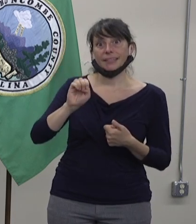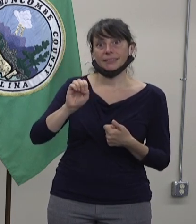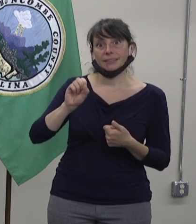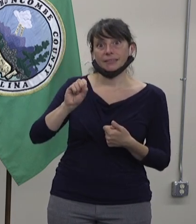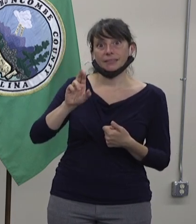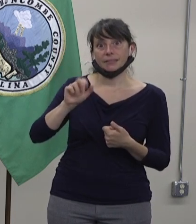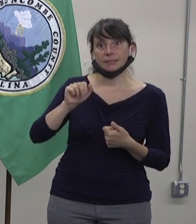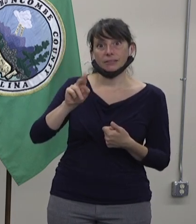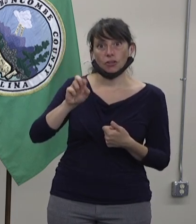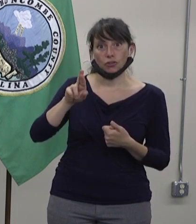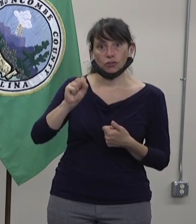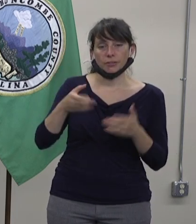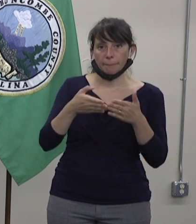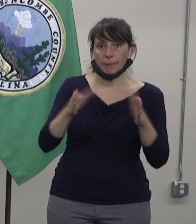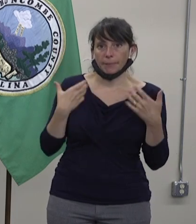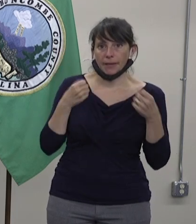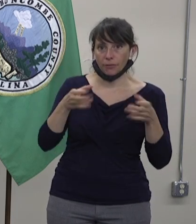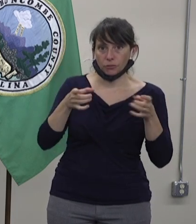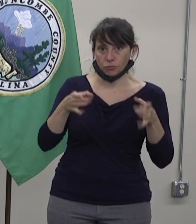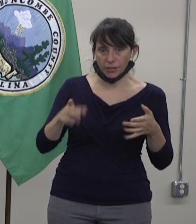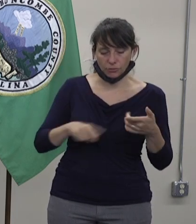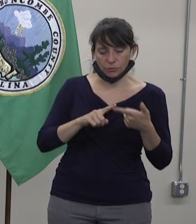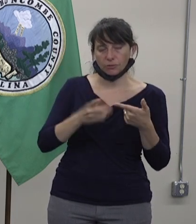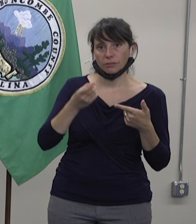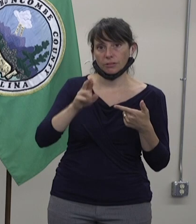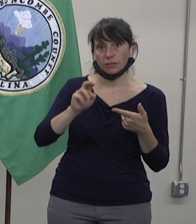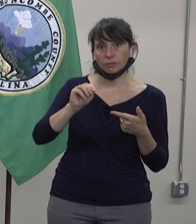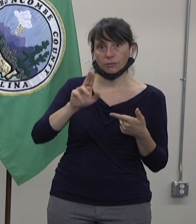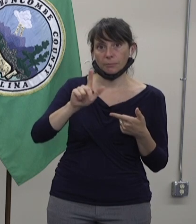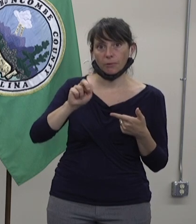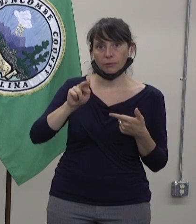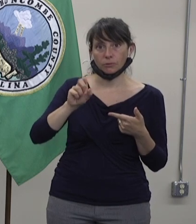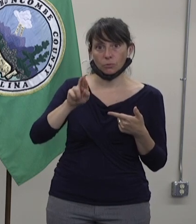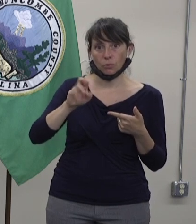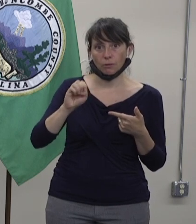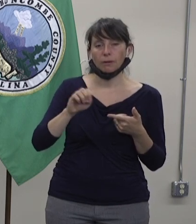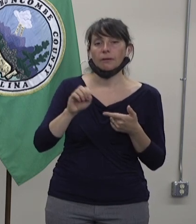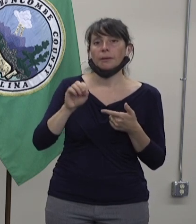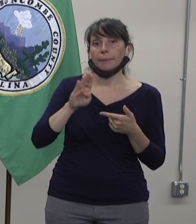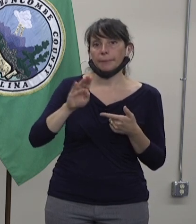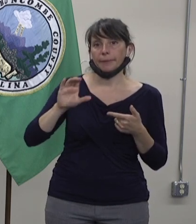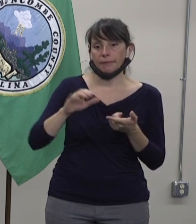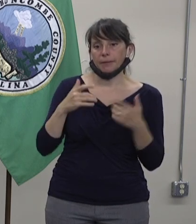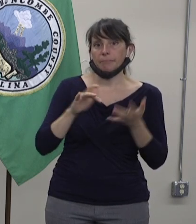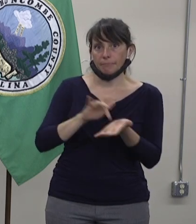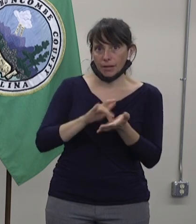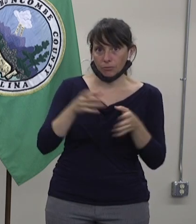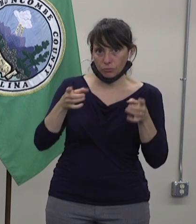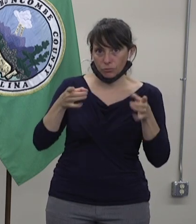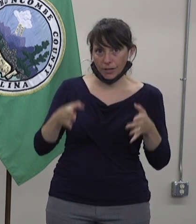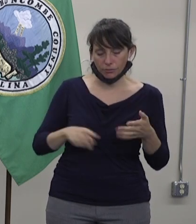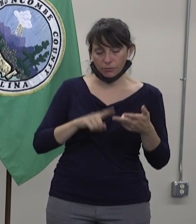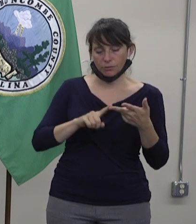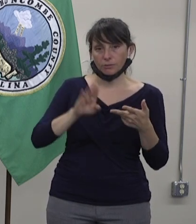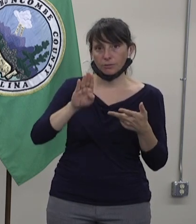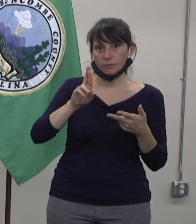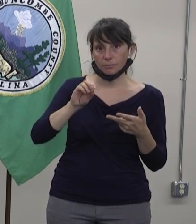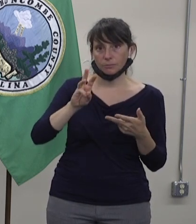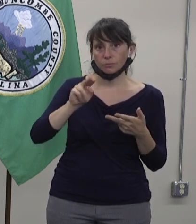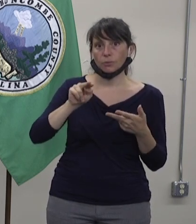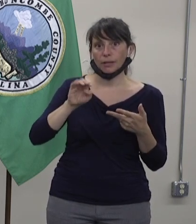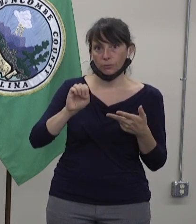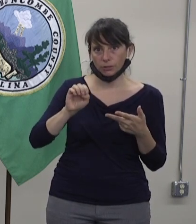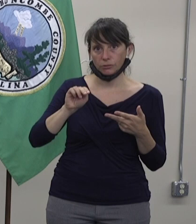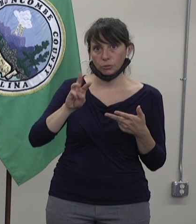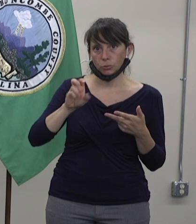Director, Dr. Jennifer Mullendore, Buncombe County Medical Director, Brownie Newman, Chair of the Buncombe County Board